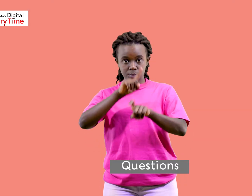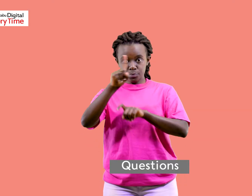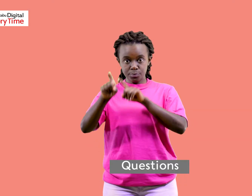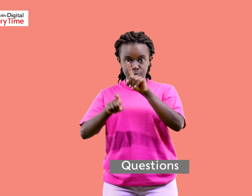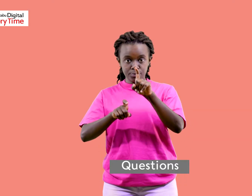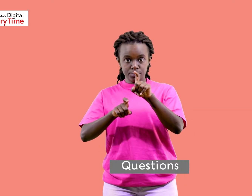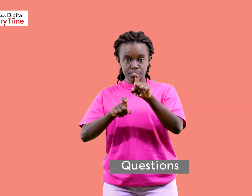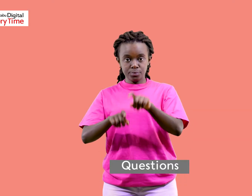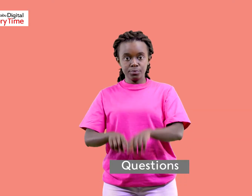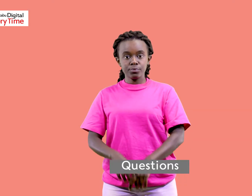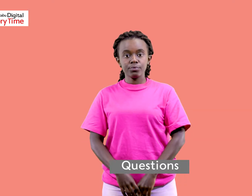Questions.